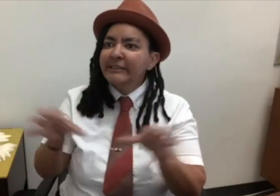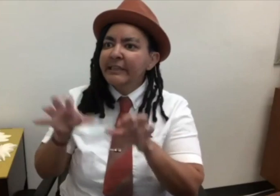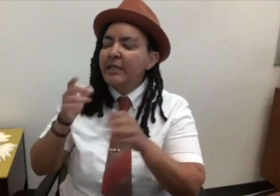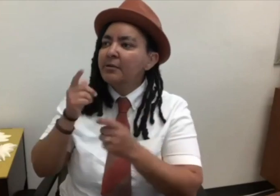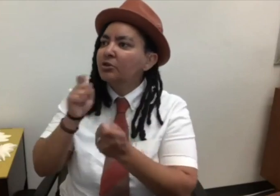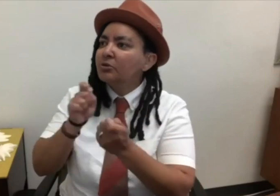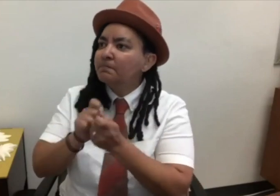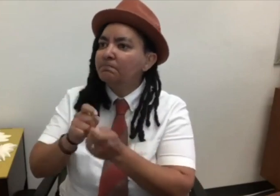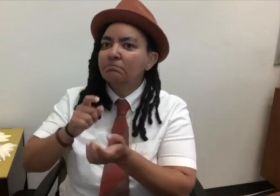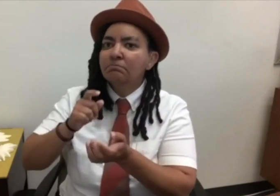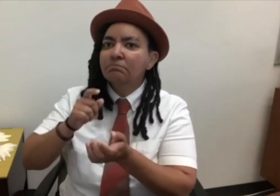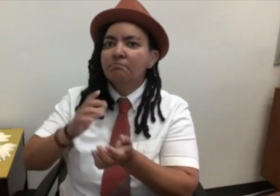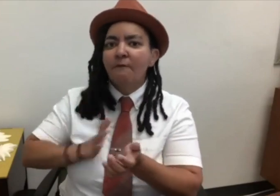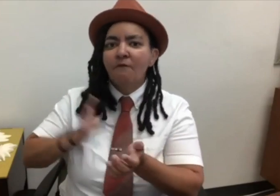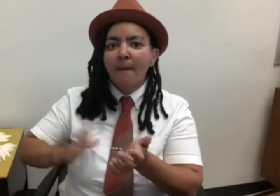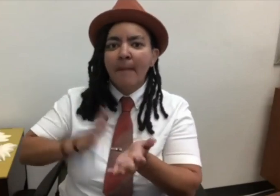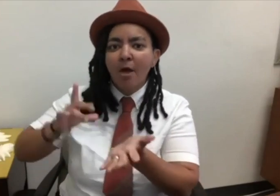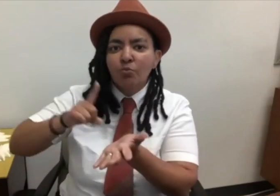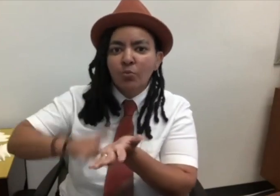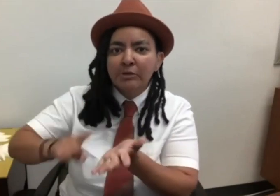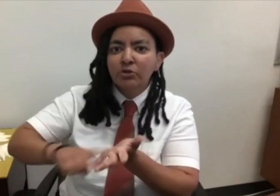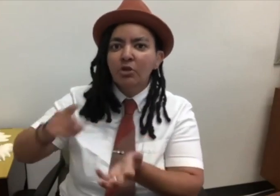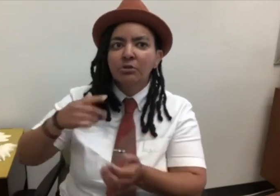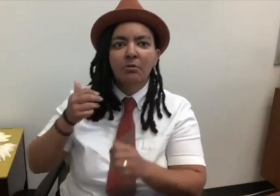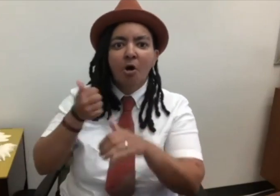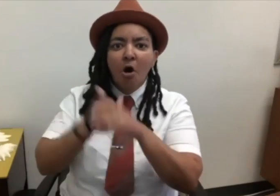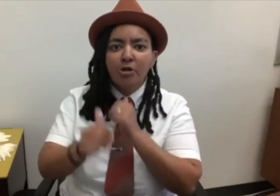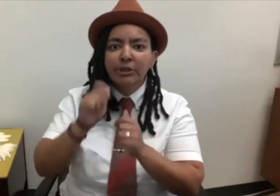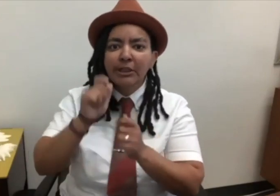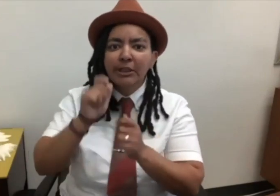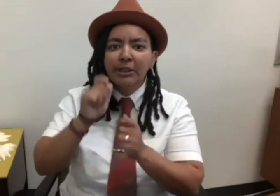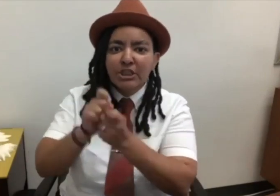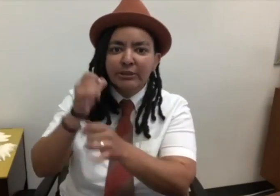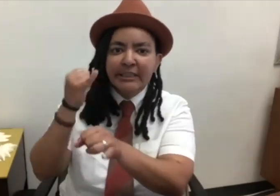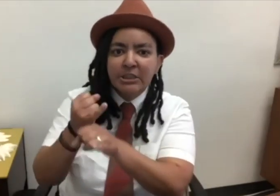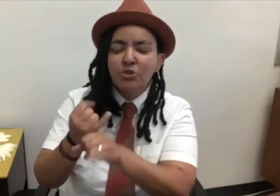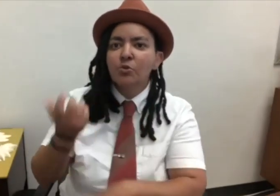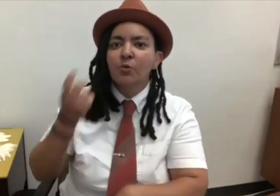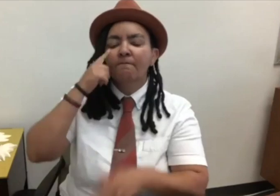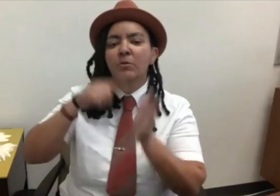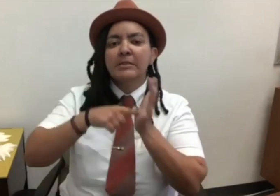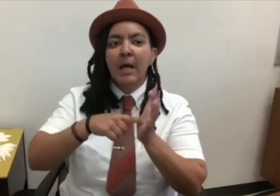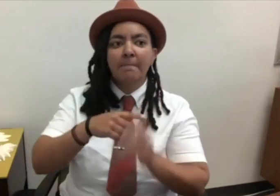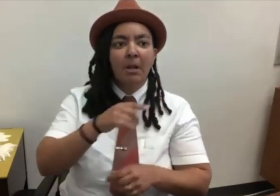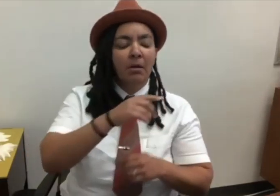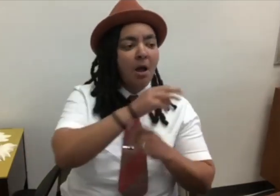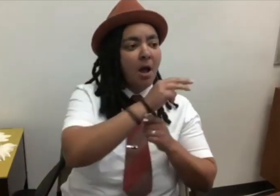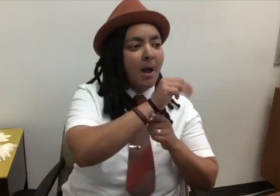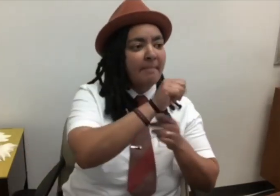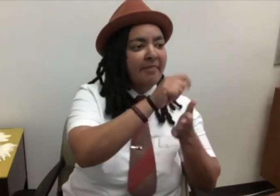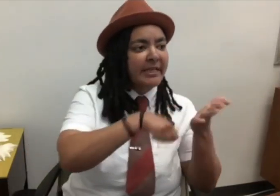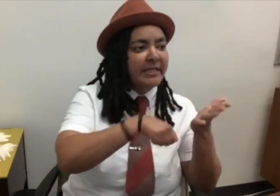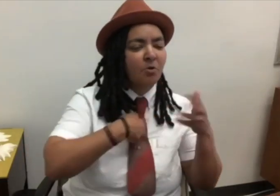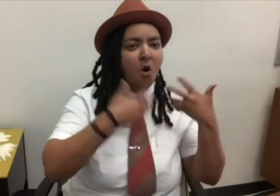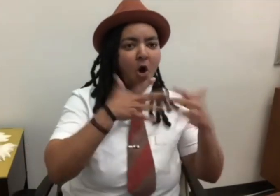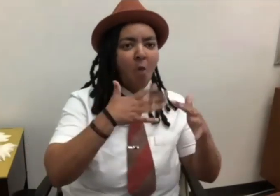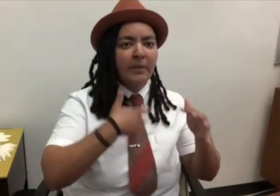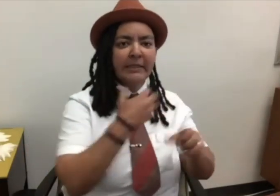had an opportunity to see formal research with particular issues be